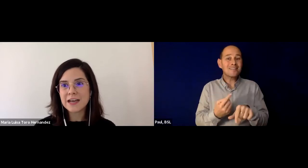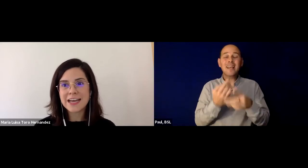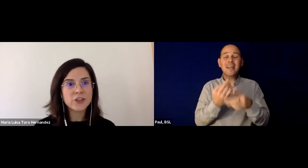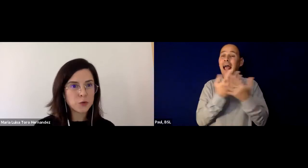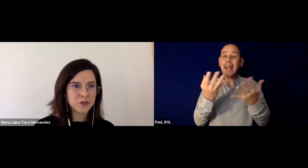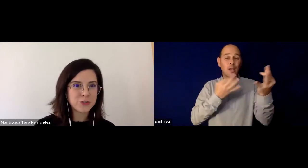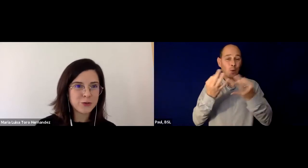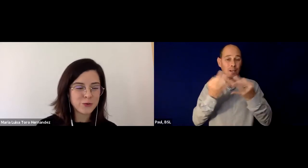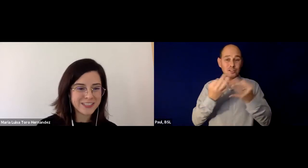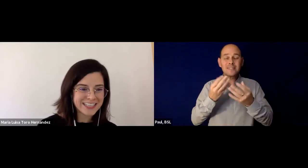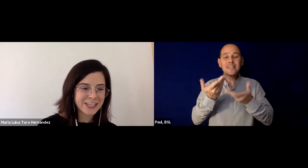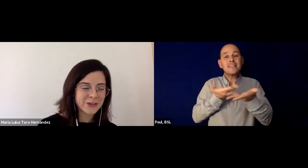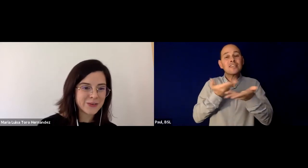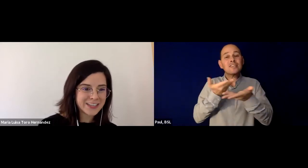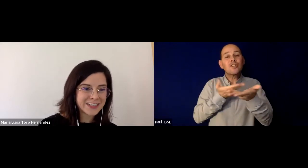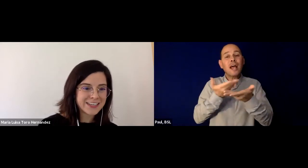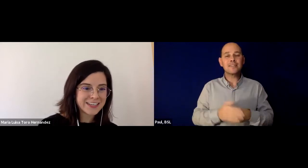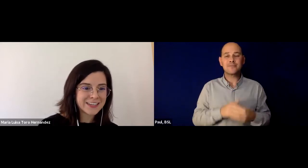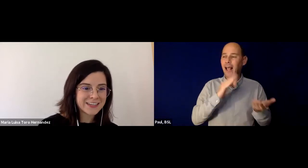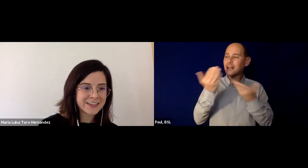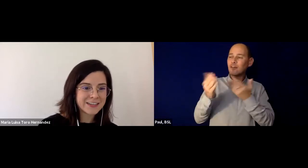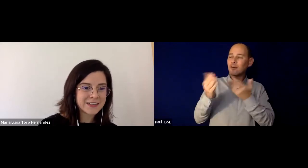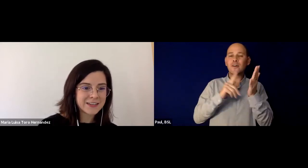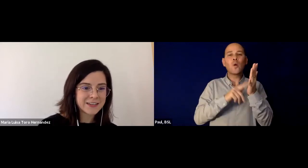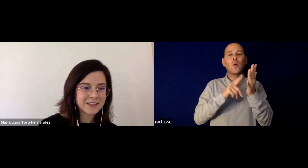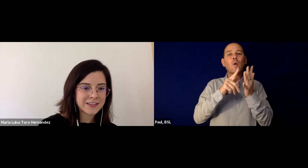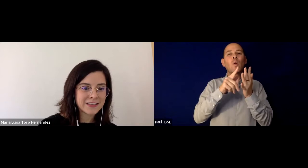I hand it over to you, Luis. Thank you.